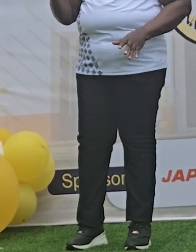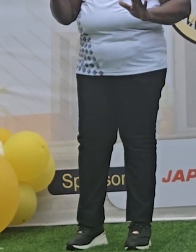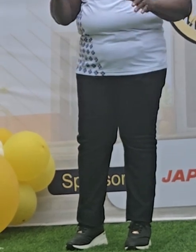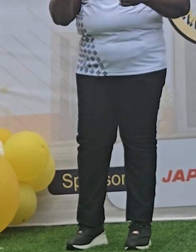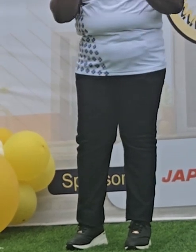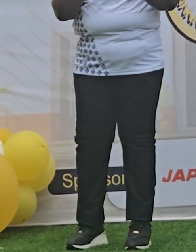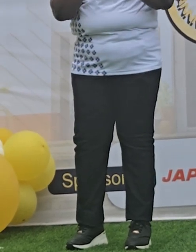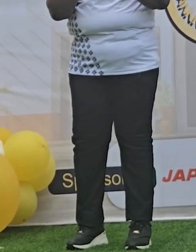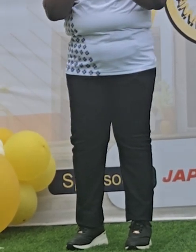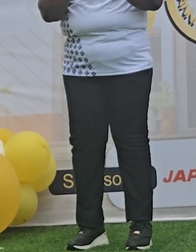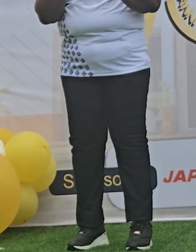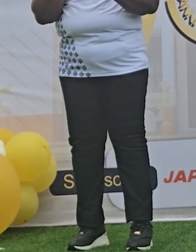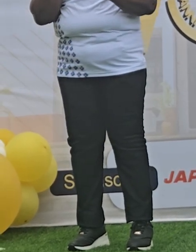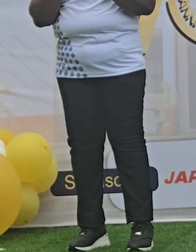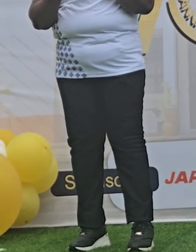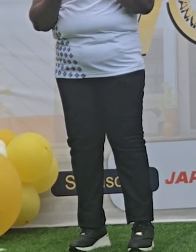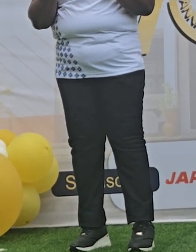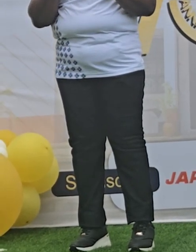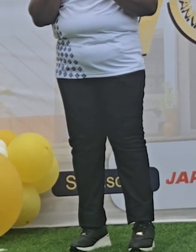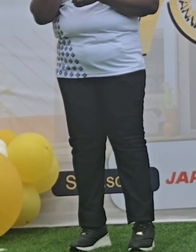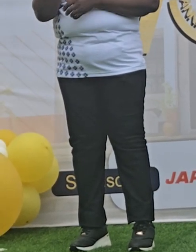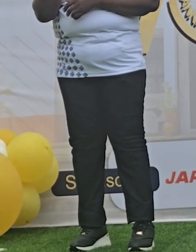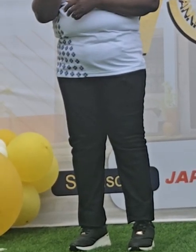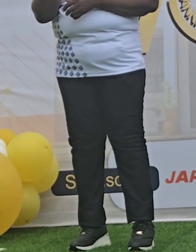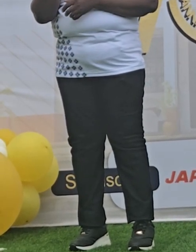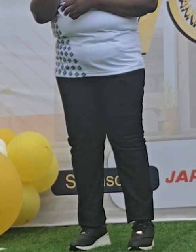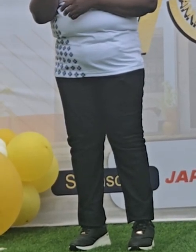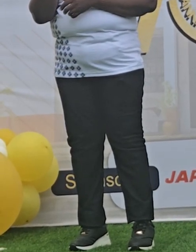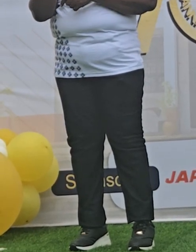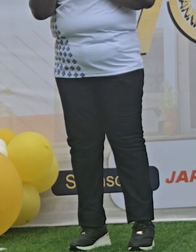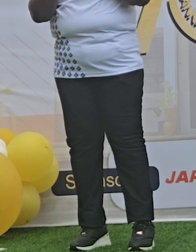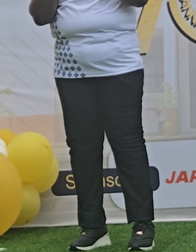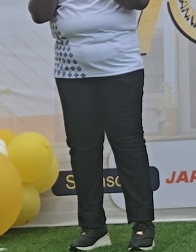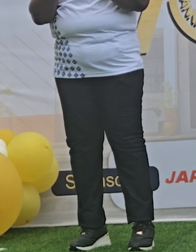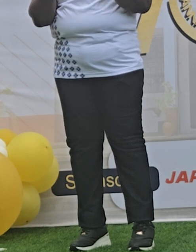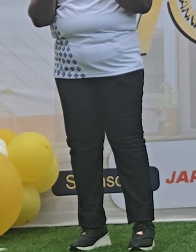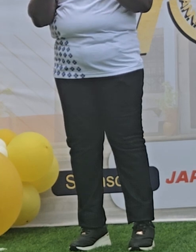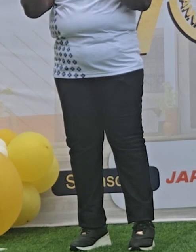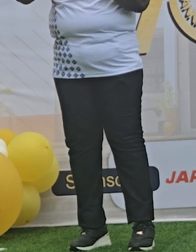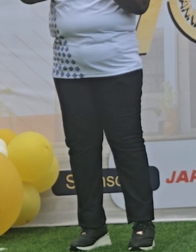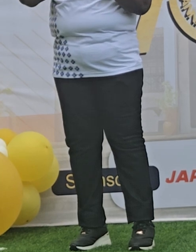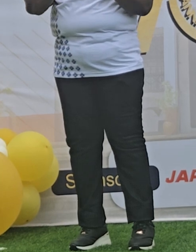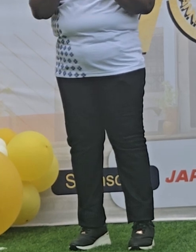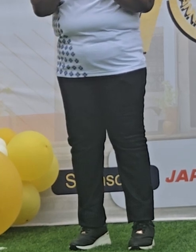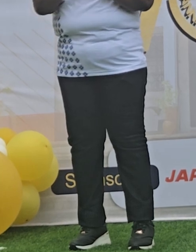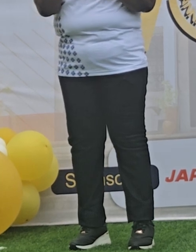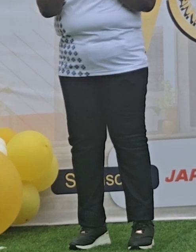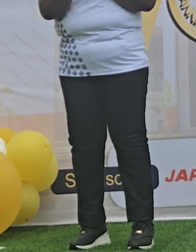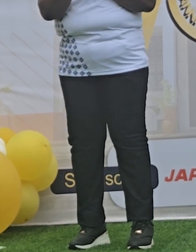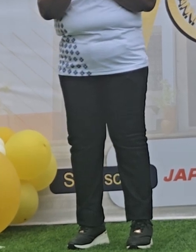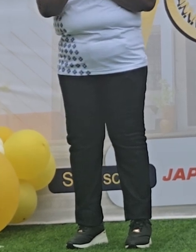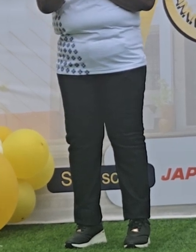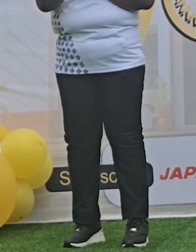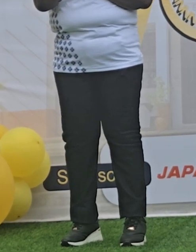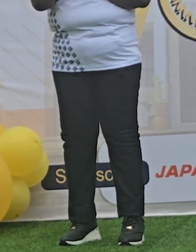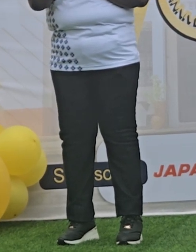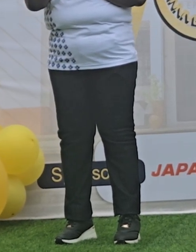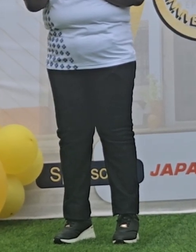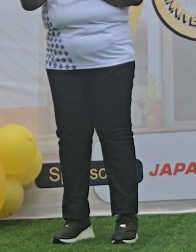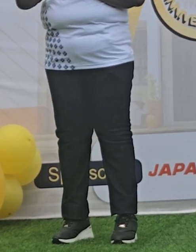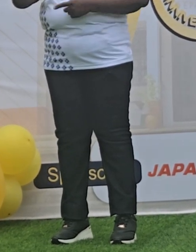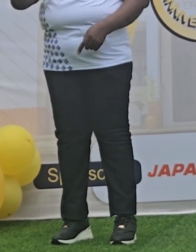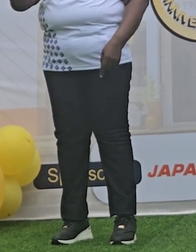the ethnography and overemphasis on social anthropology at the beginning. As